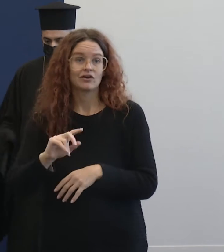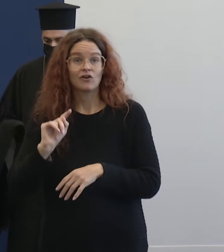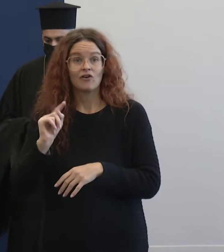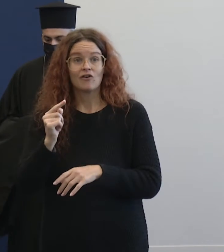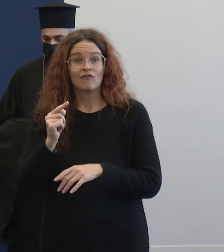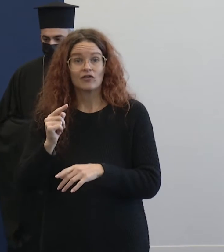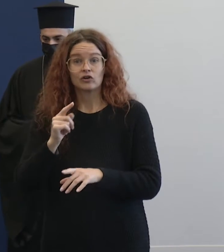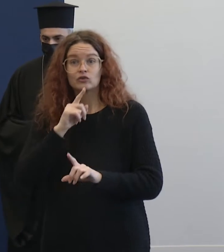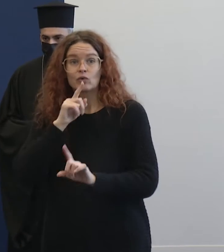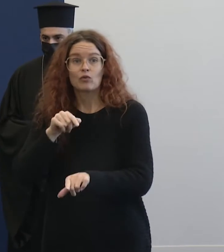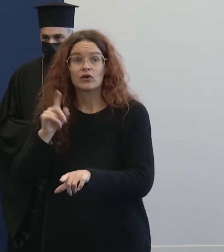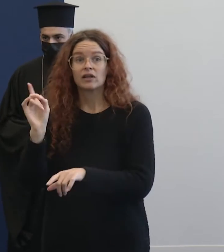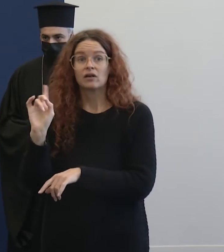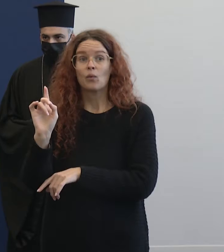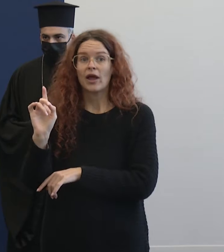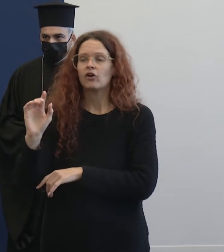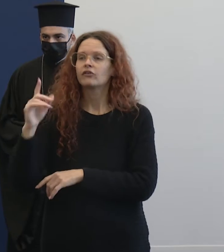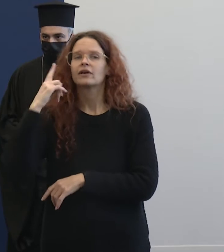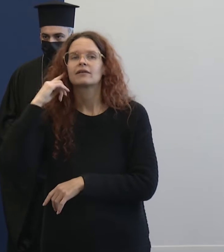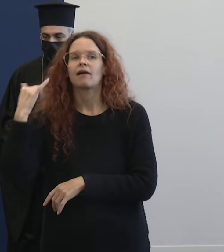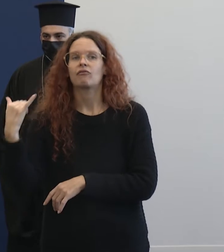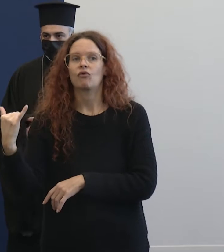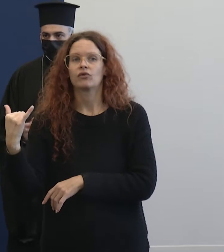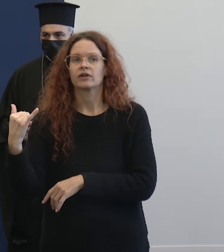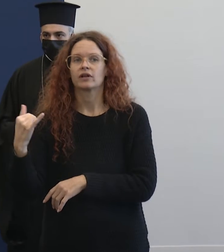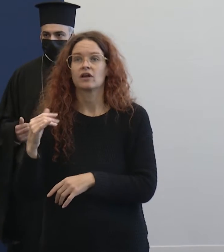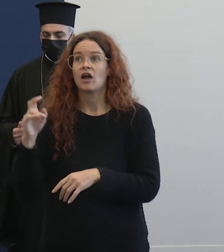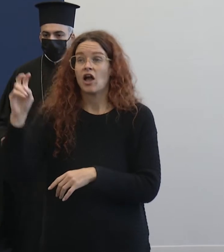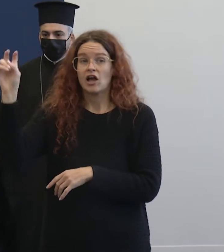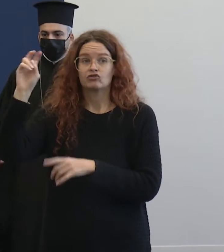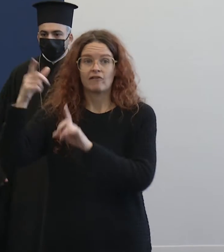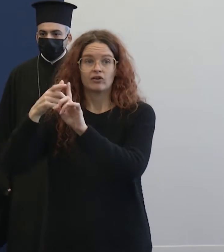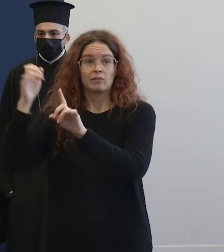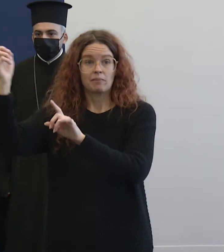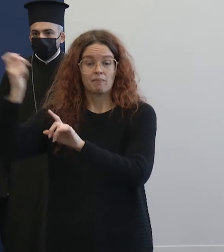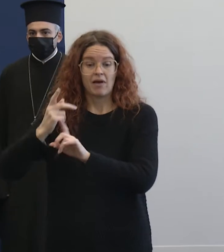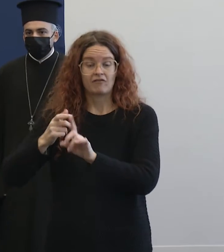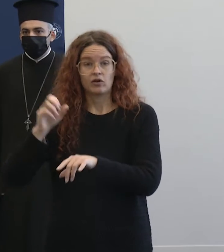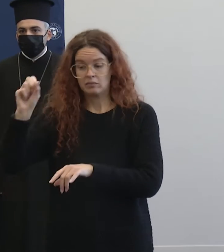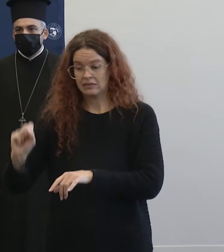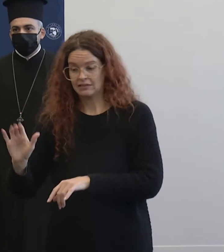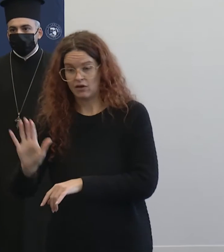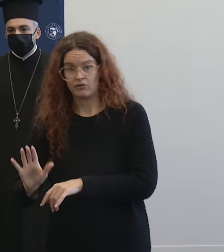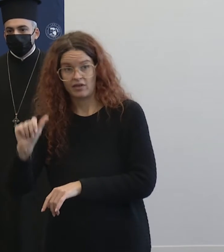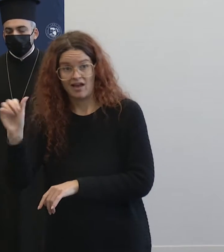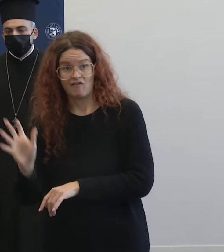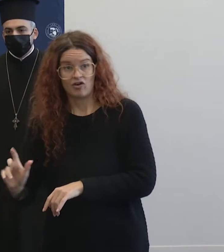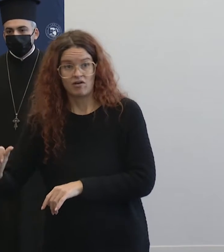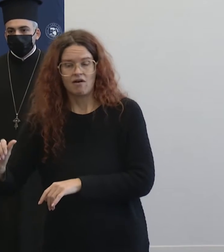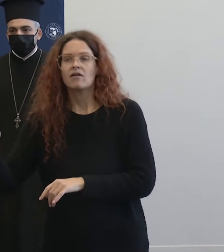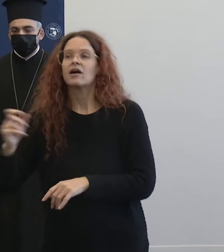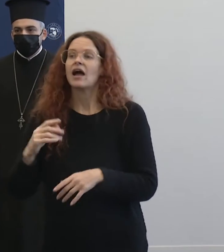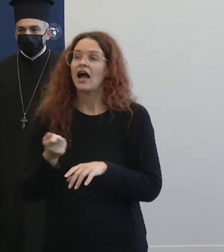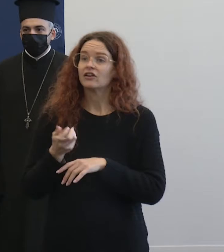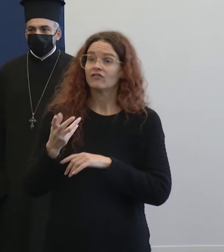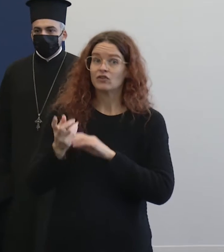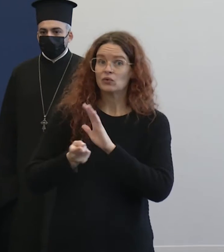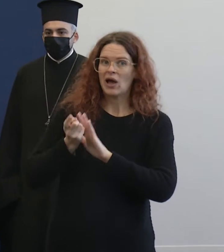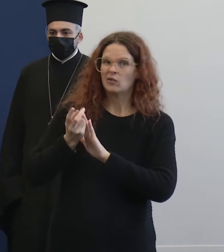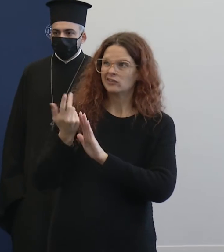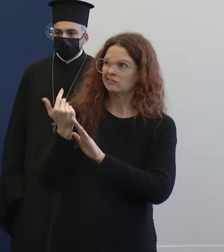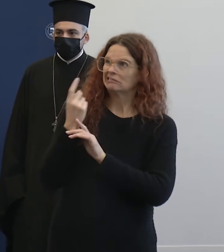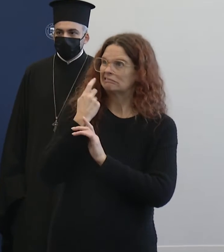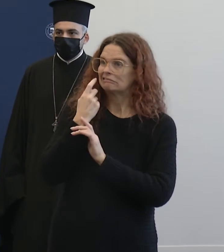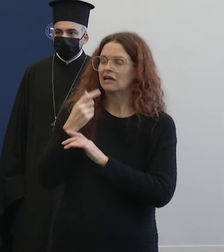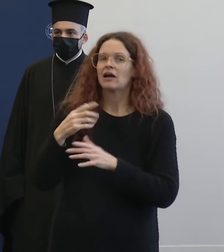was reported yesterday in California in a traveler returning from South Africa, and today, just a couple hours ago, in Minnesota